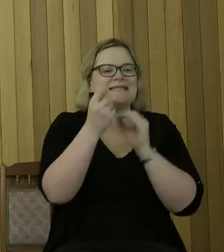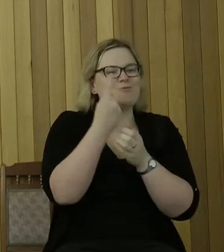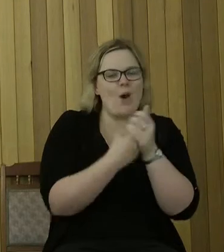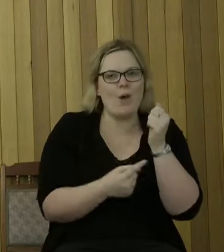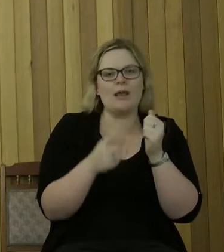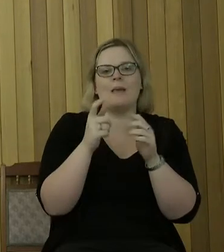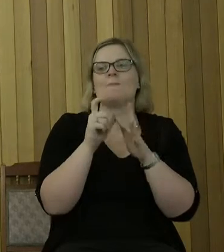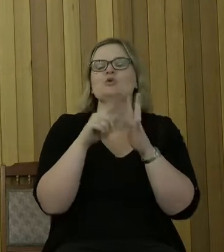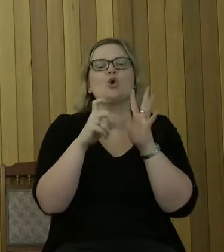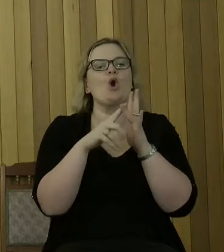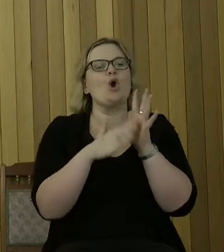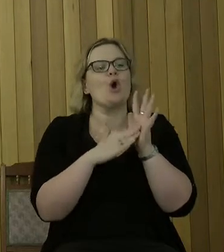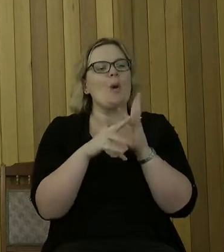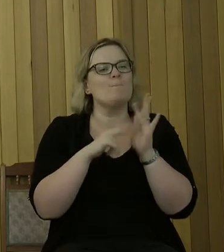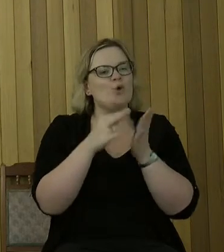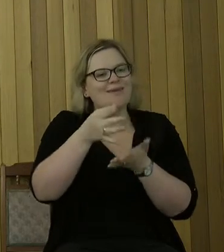doing communion together.